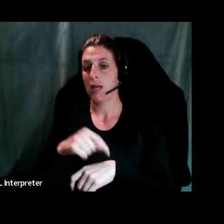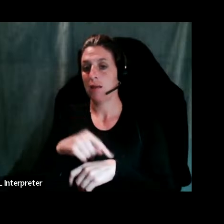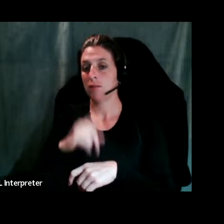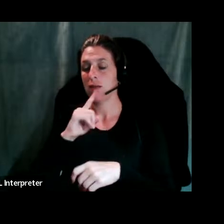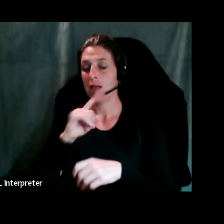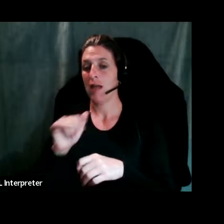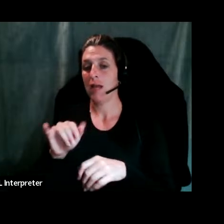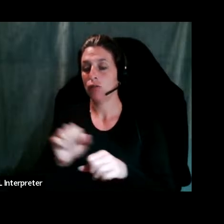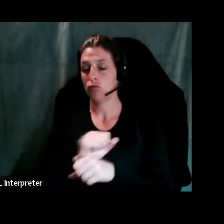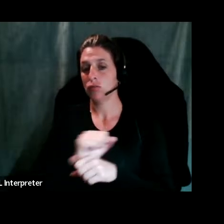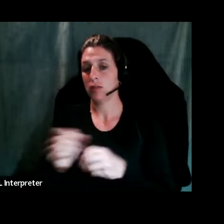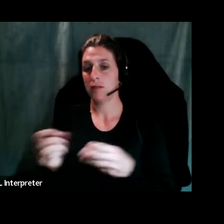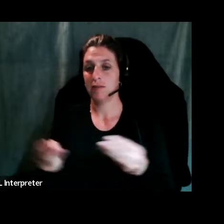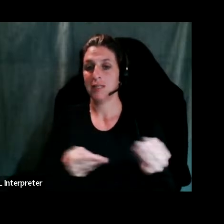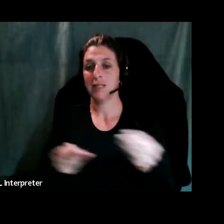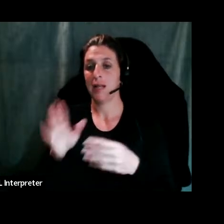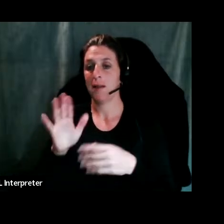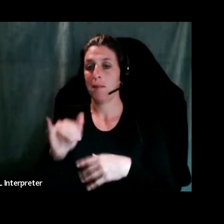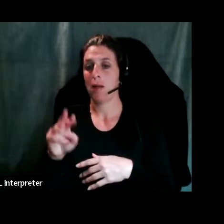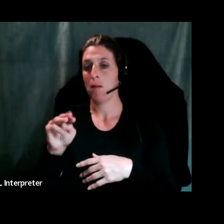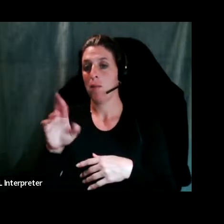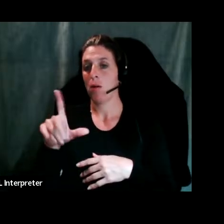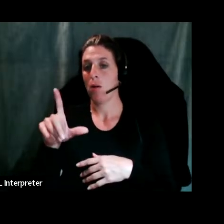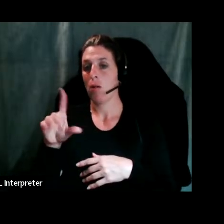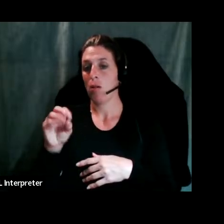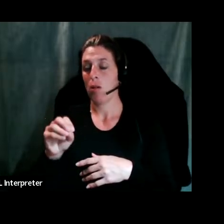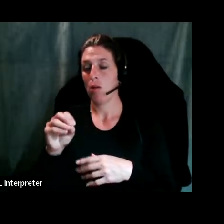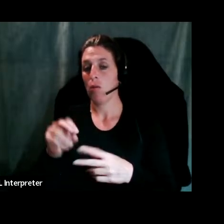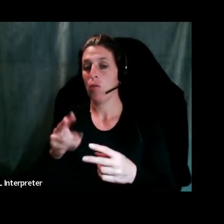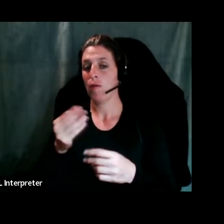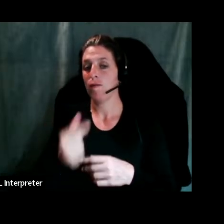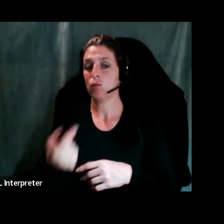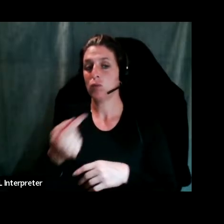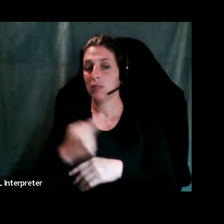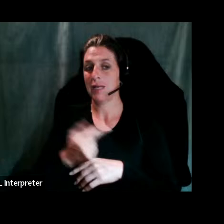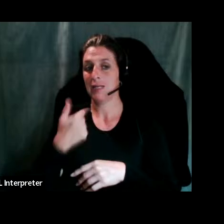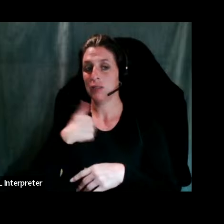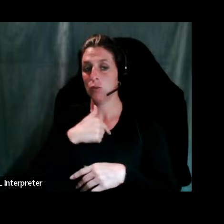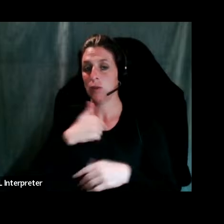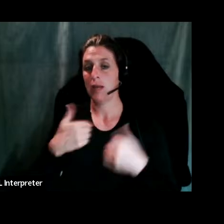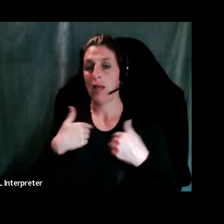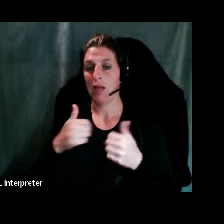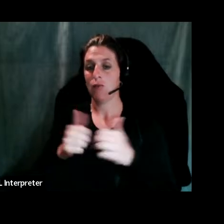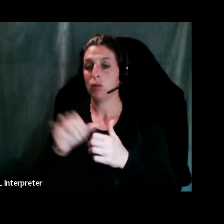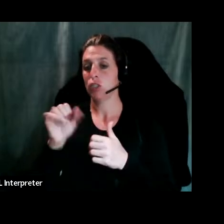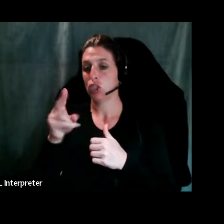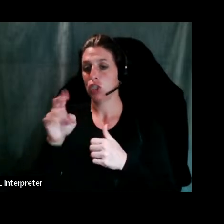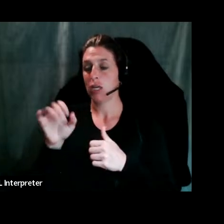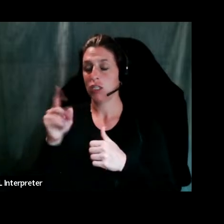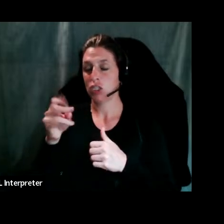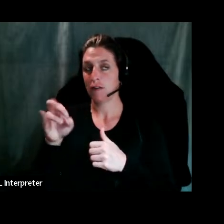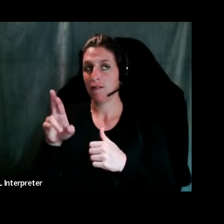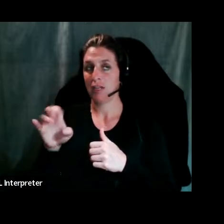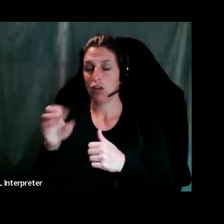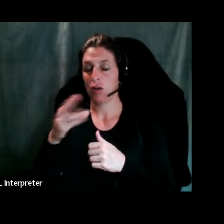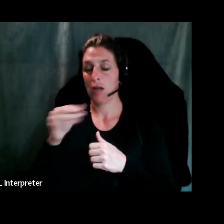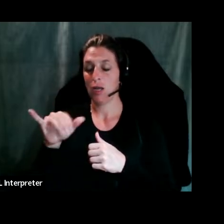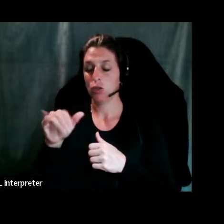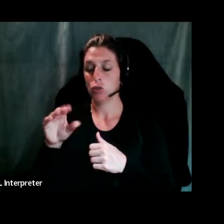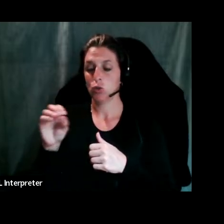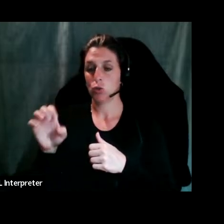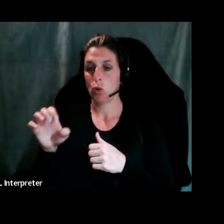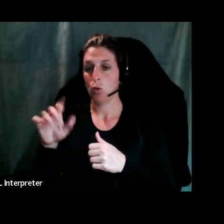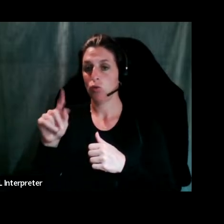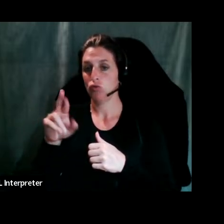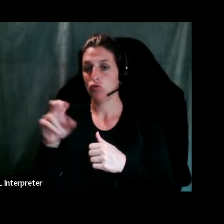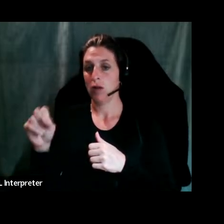facilitated by Marlo. The couple days that we have with Shane Saphir and Joe Truss really are to